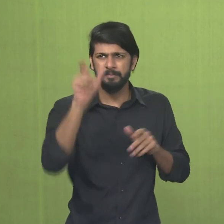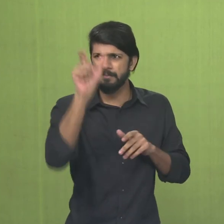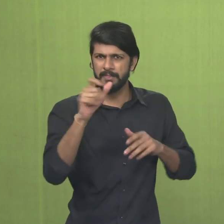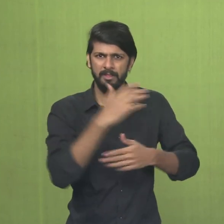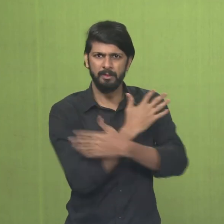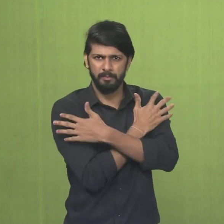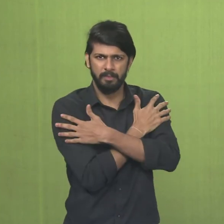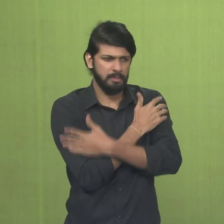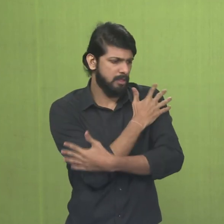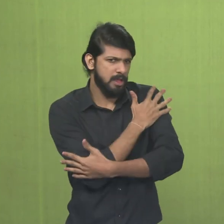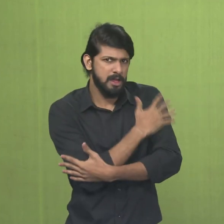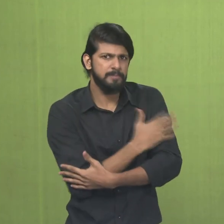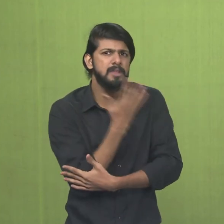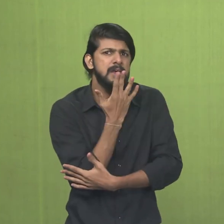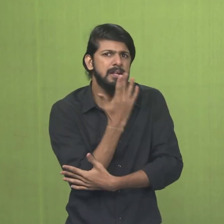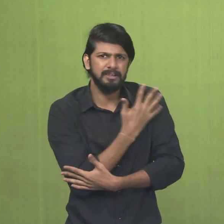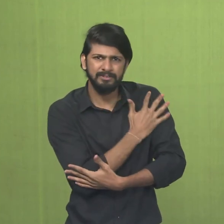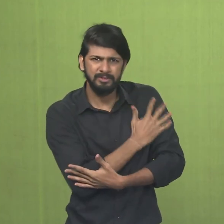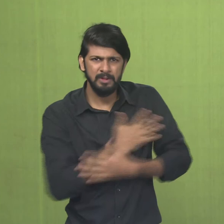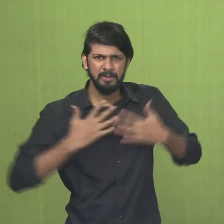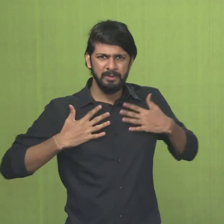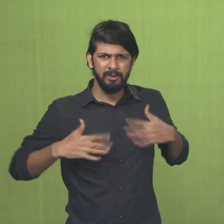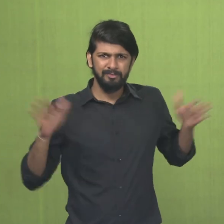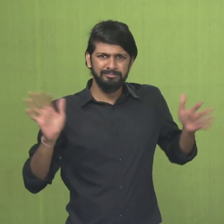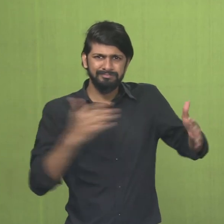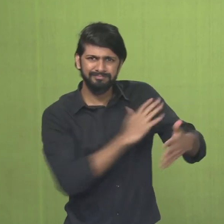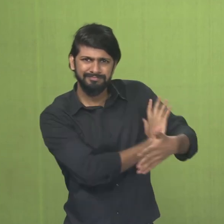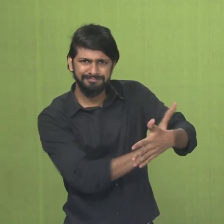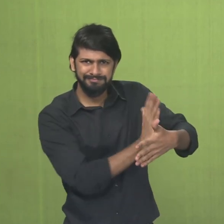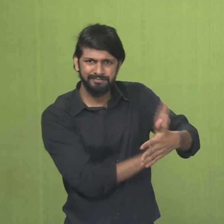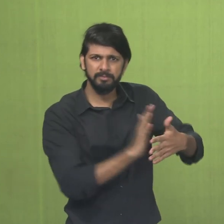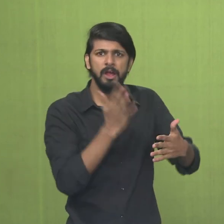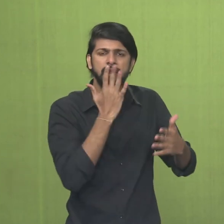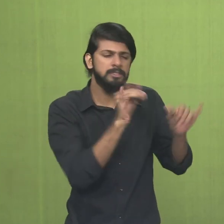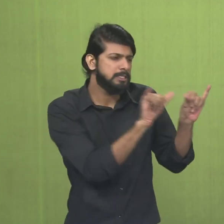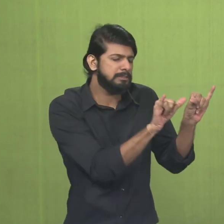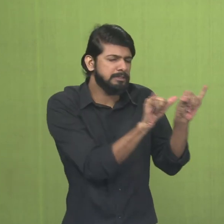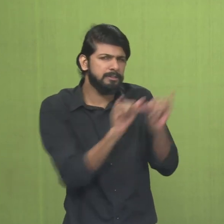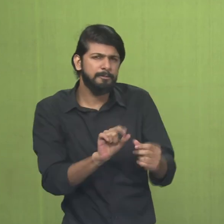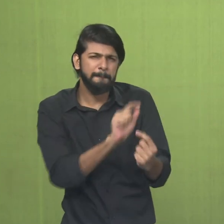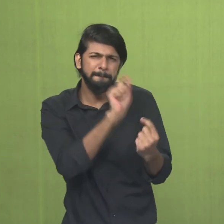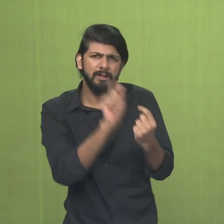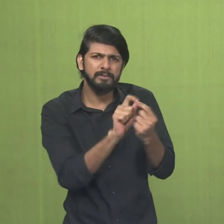done. You would see the feathers. The body of the bird has